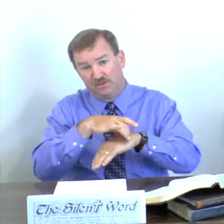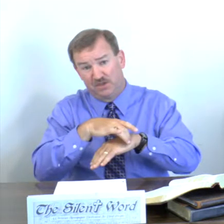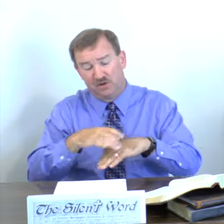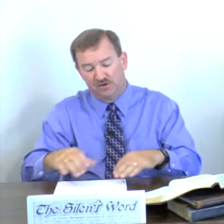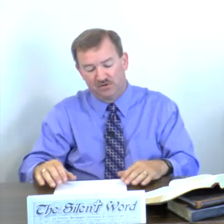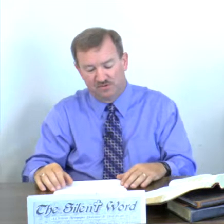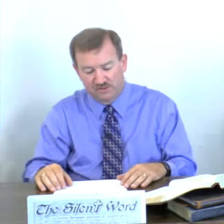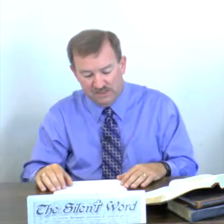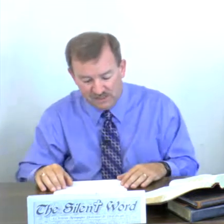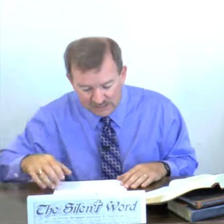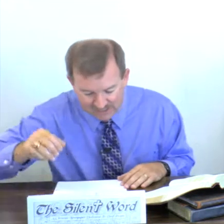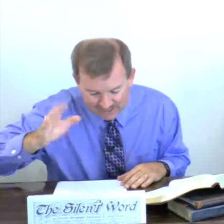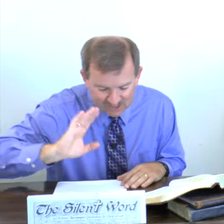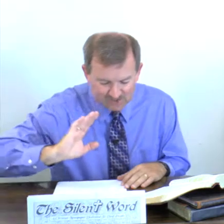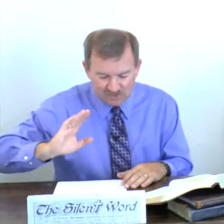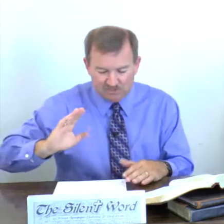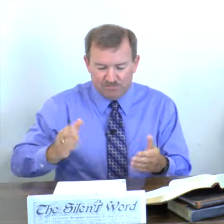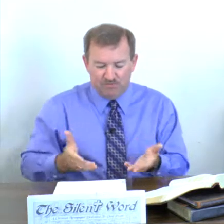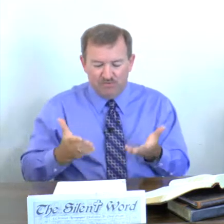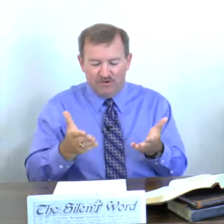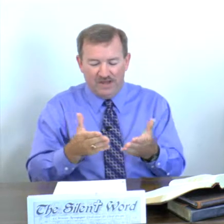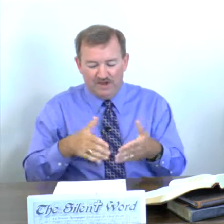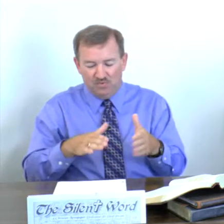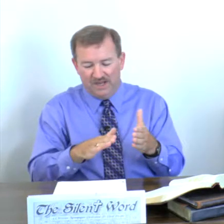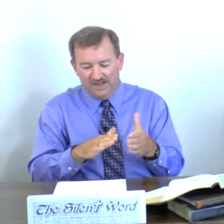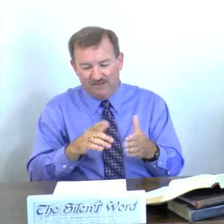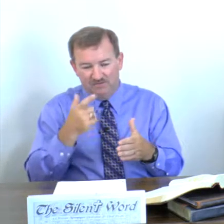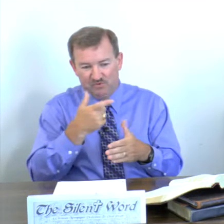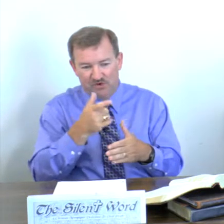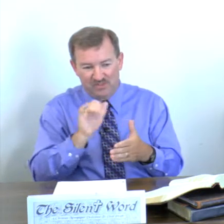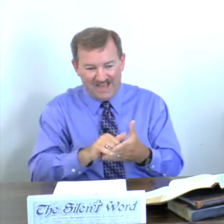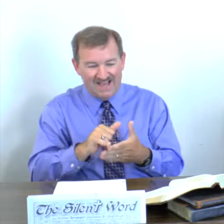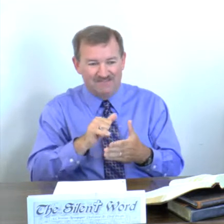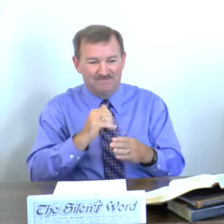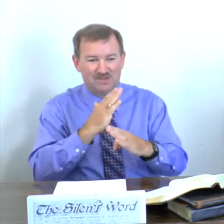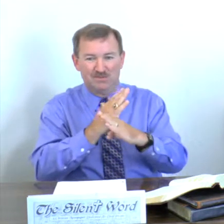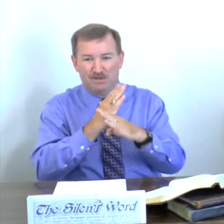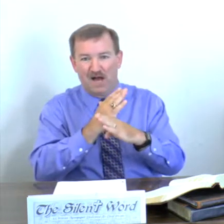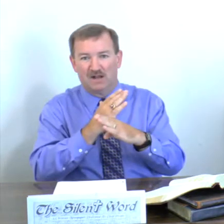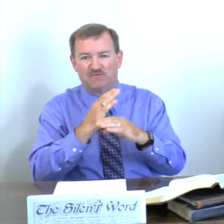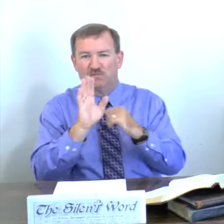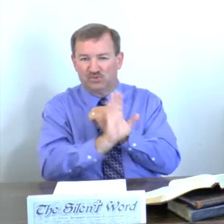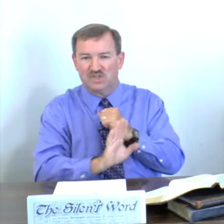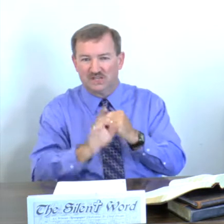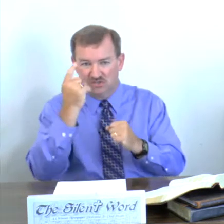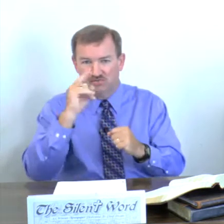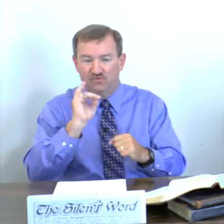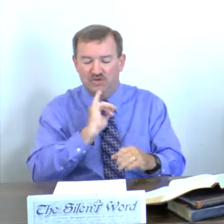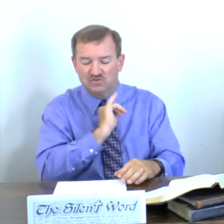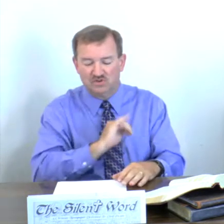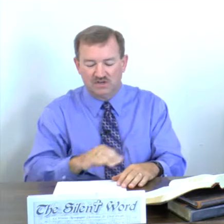the earth. God is going to provide a way for that to be blocked, for protection for Israel.